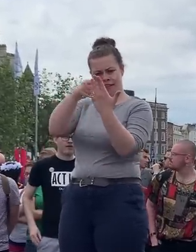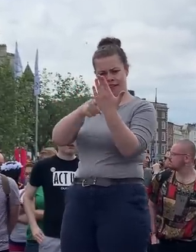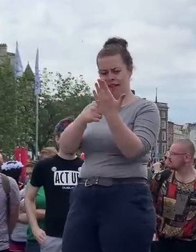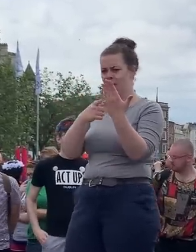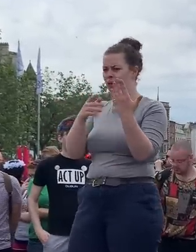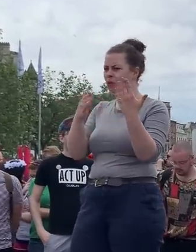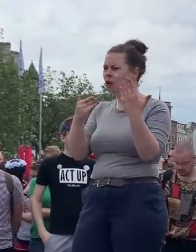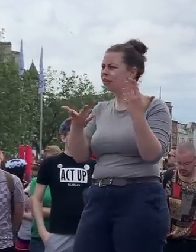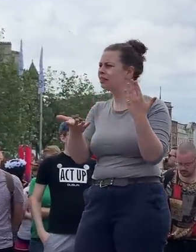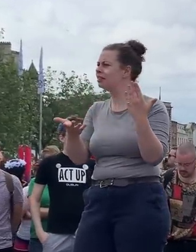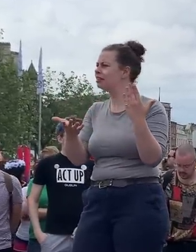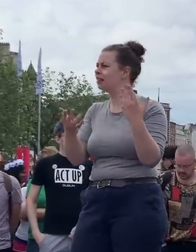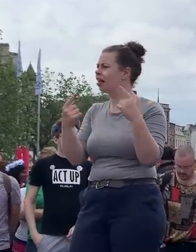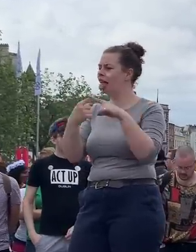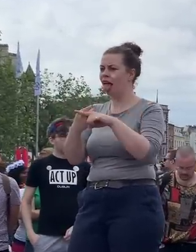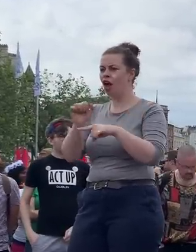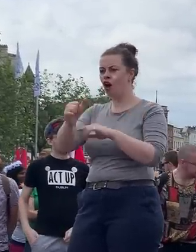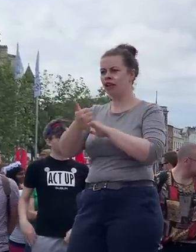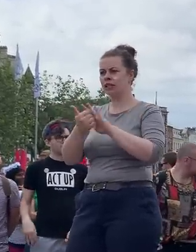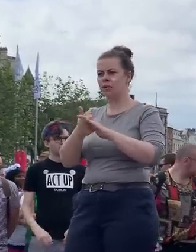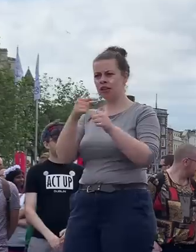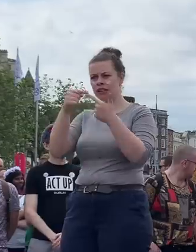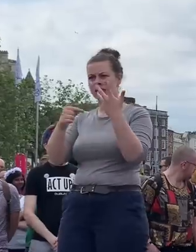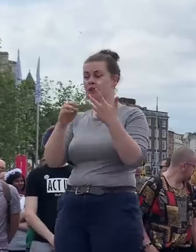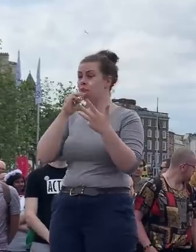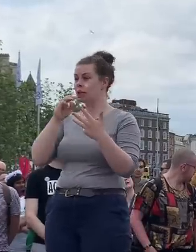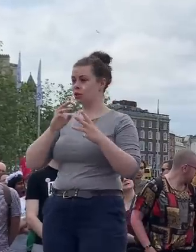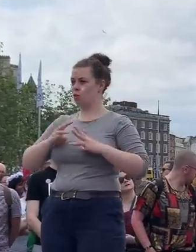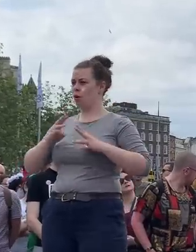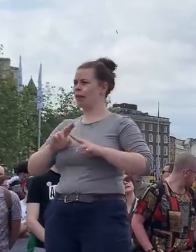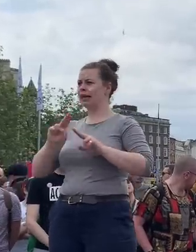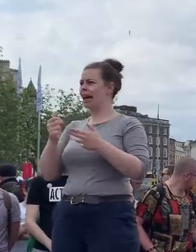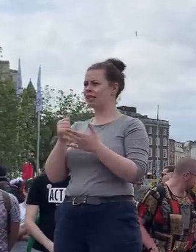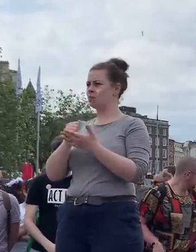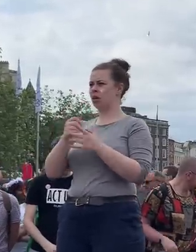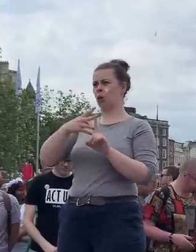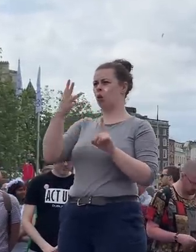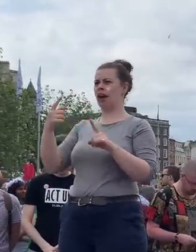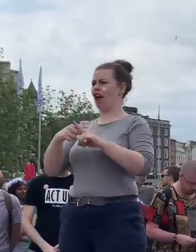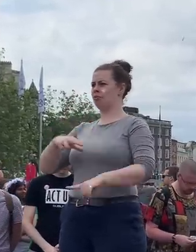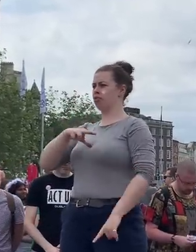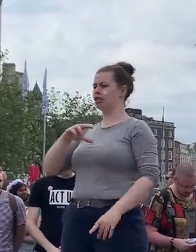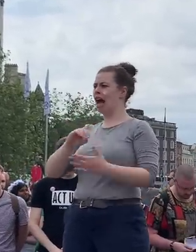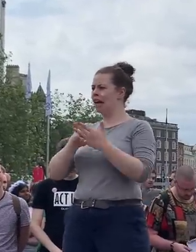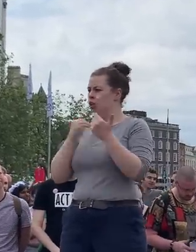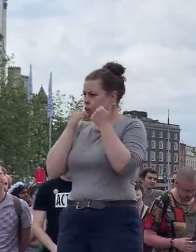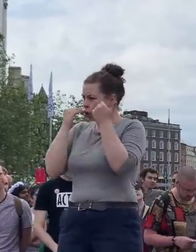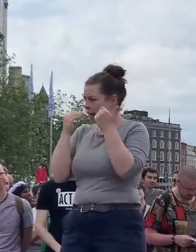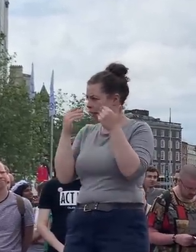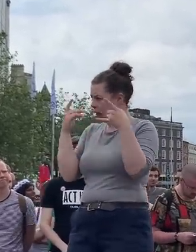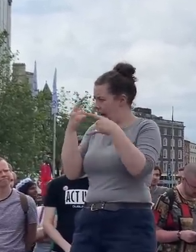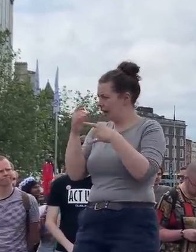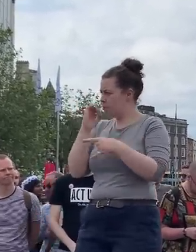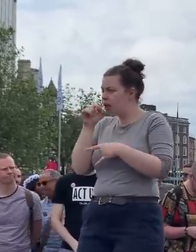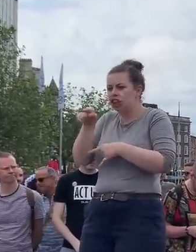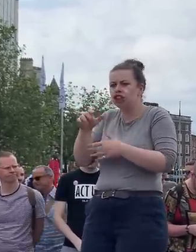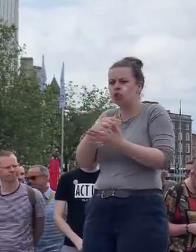applicant was submitting was her experience. So she couldn't possibly be queer and proud. She had to be ashamed just because she's